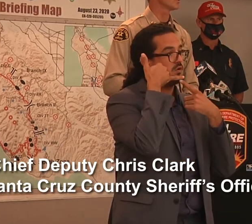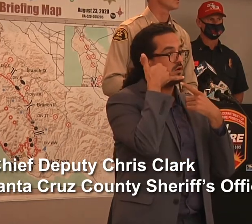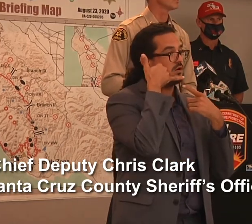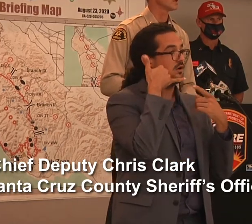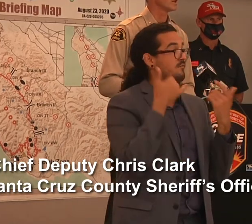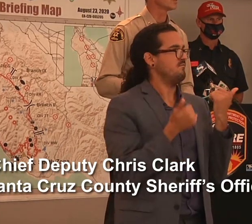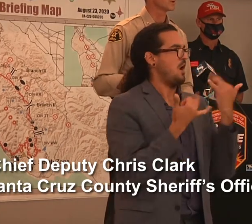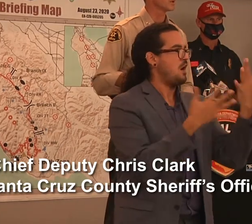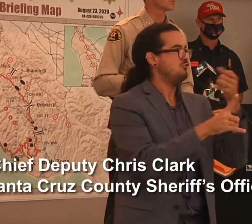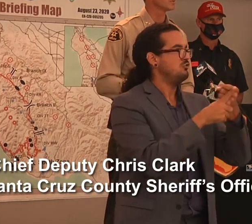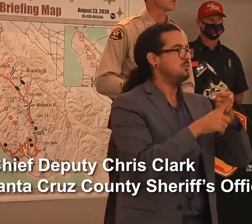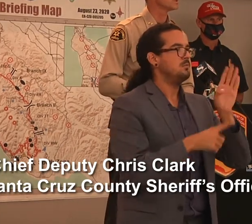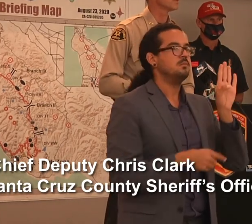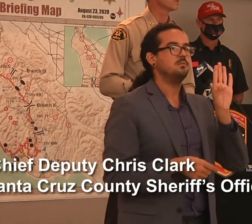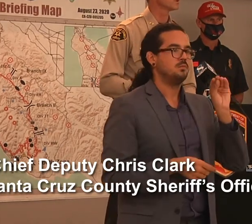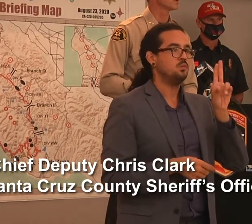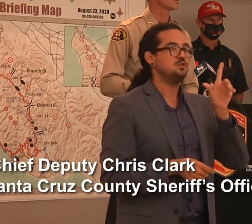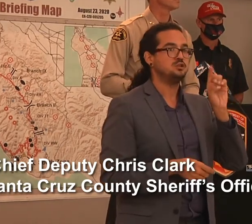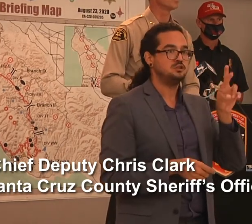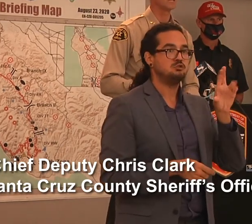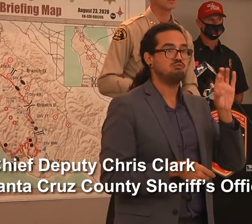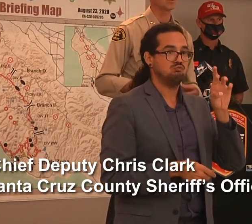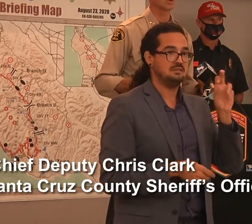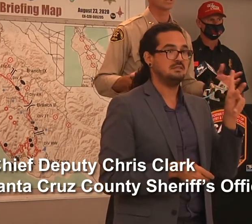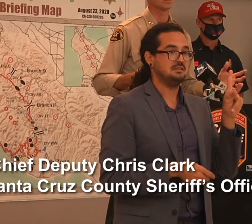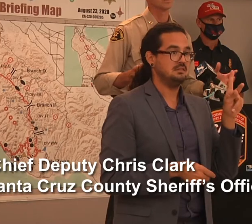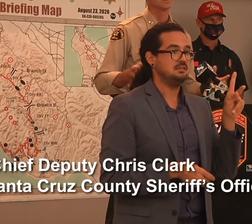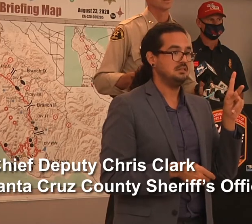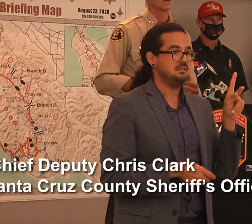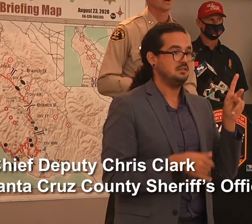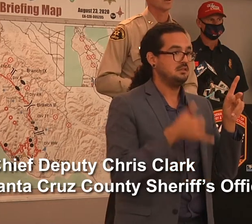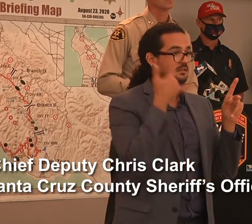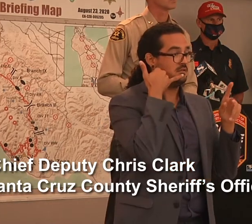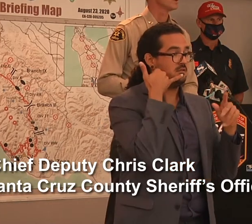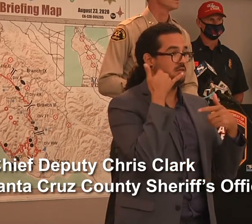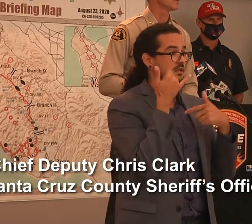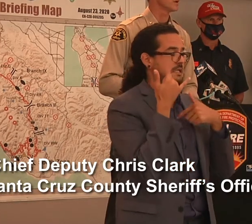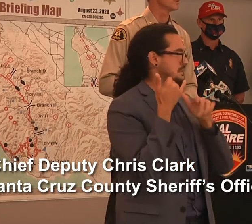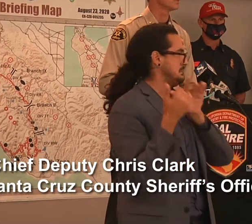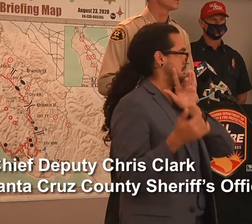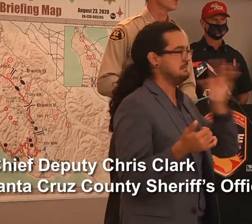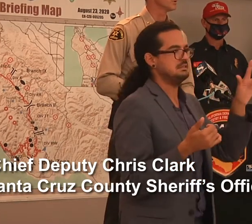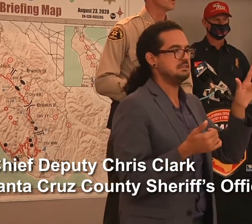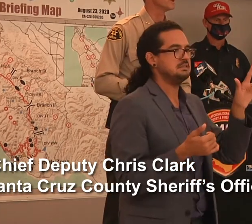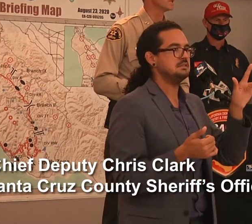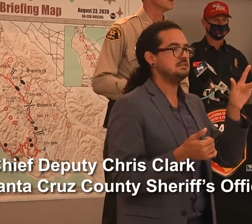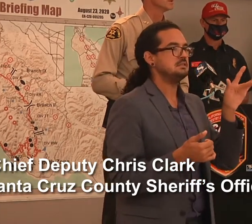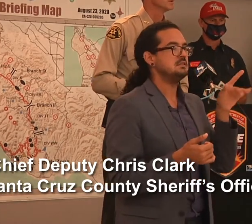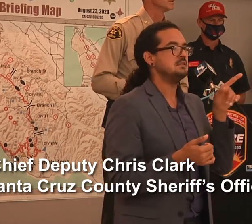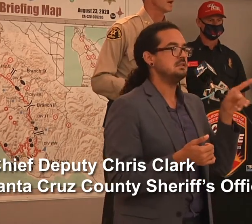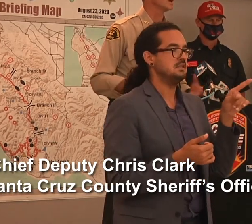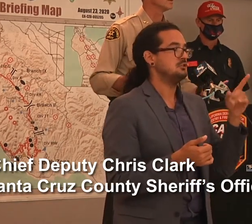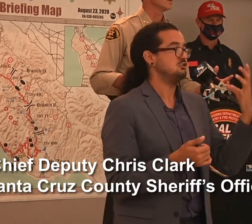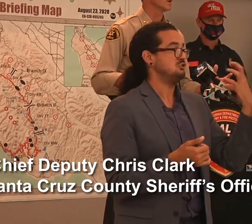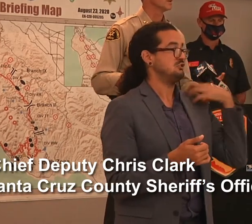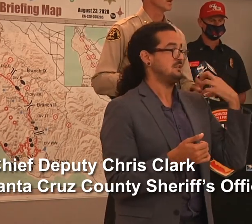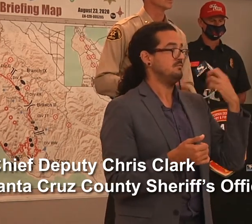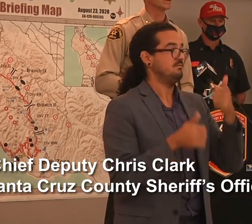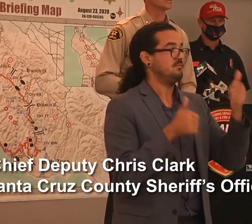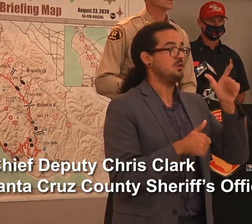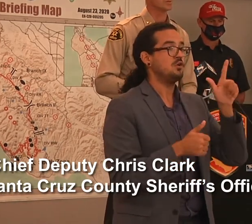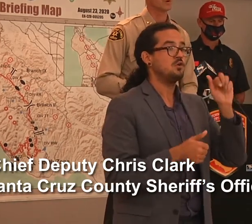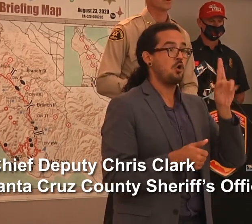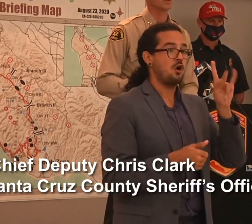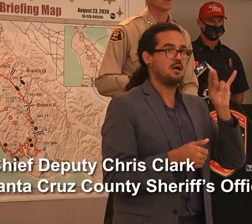Fire headquarters. And that's where I met up with Chief Larkin, and we began working this crisis together. So, and we've been tied in